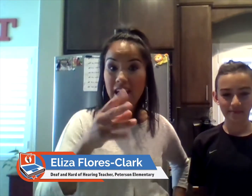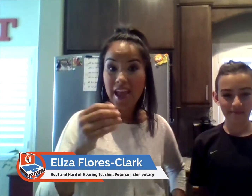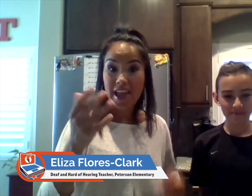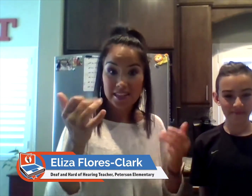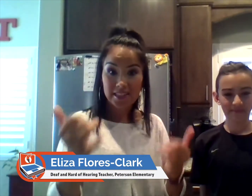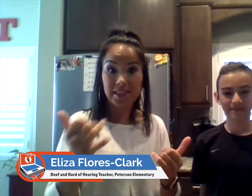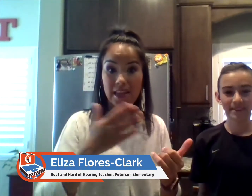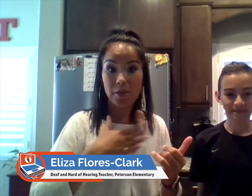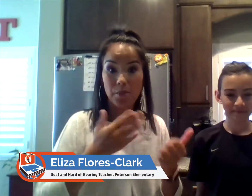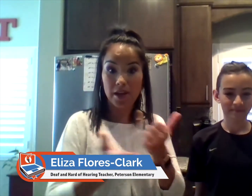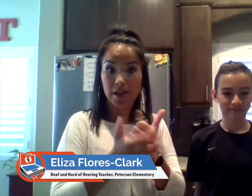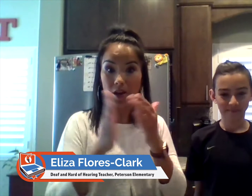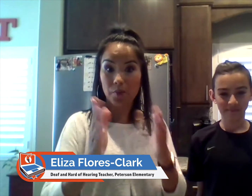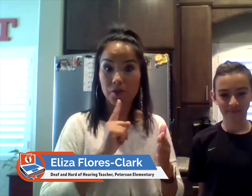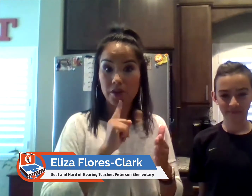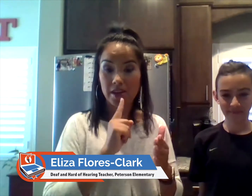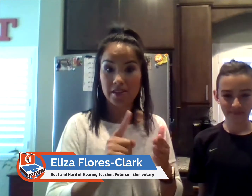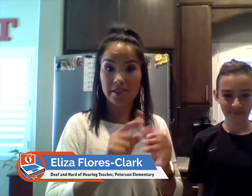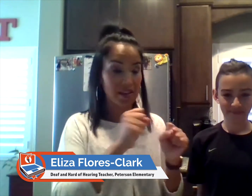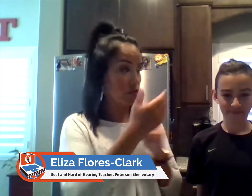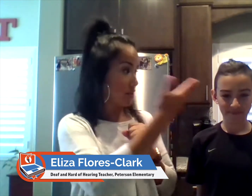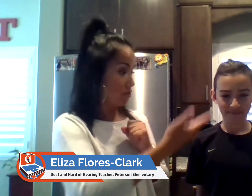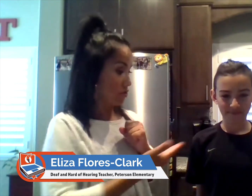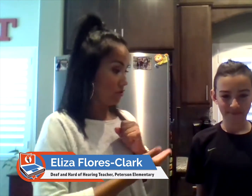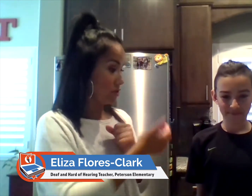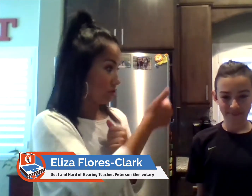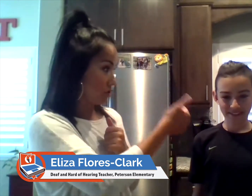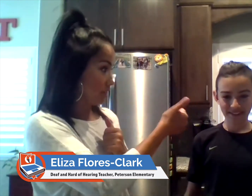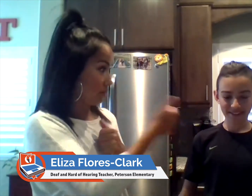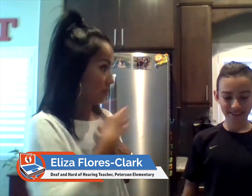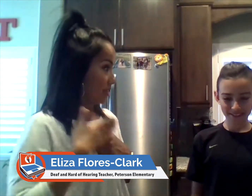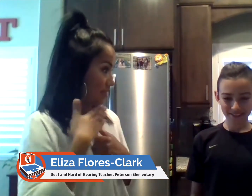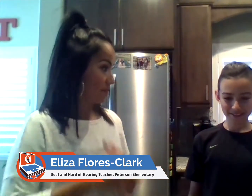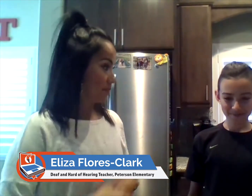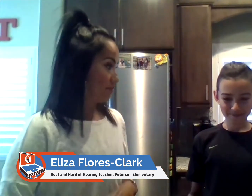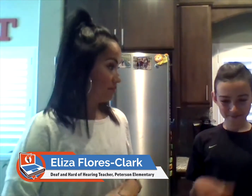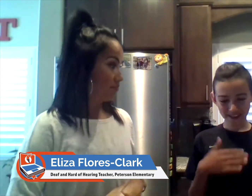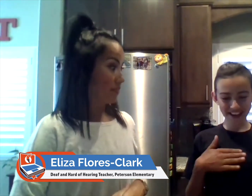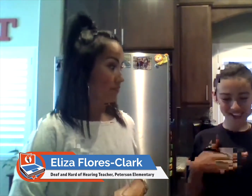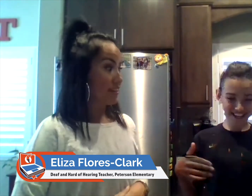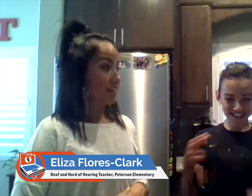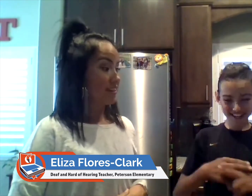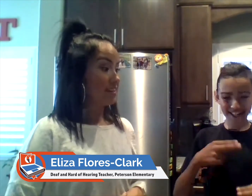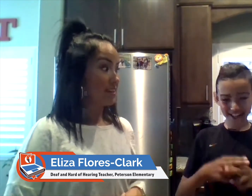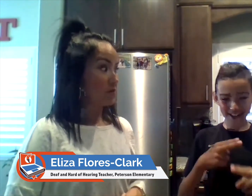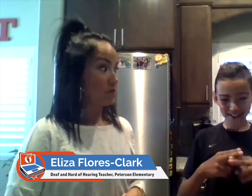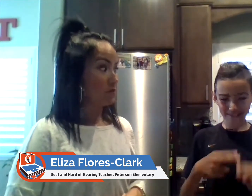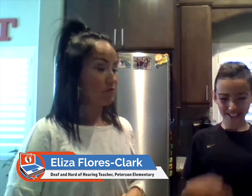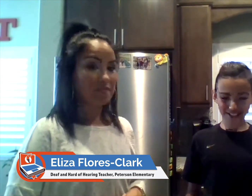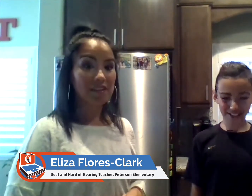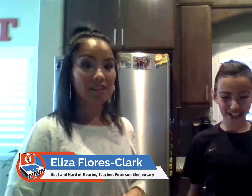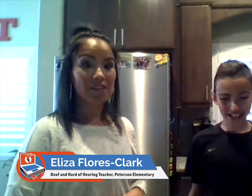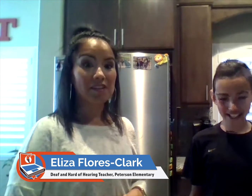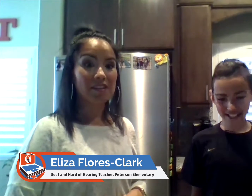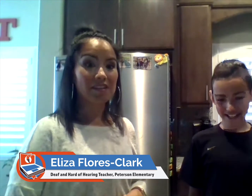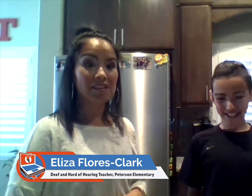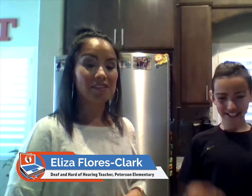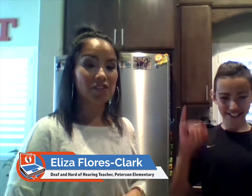And today my helper is, can you introduce yourself please? My name is Jaden.